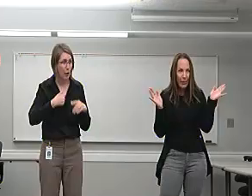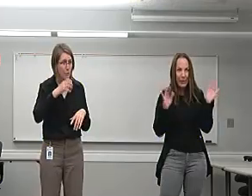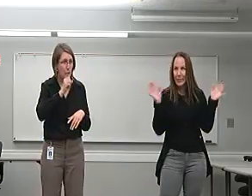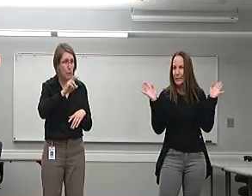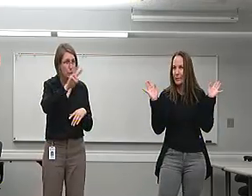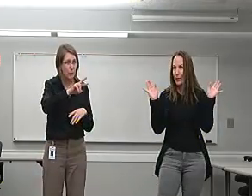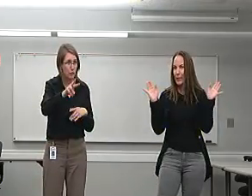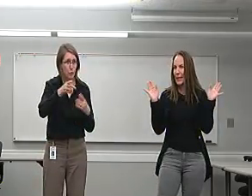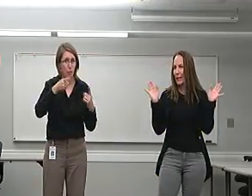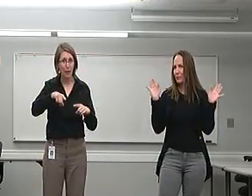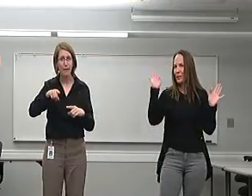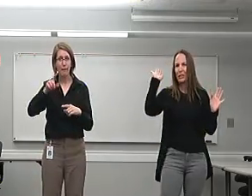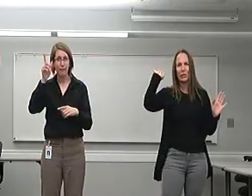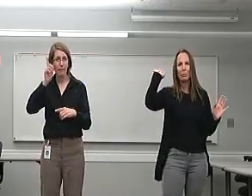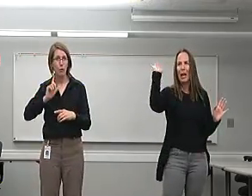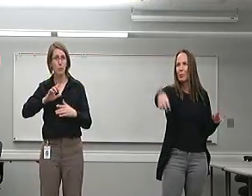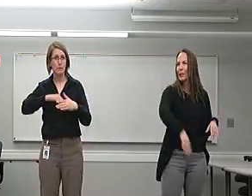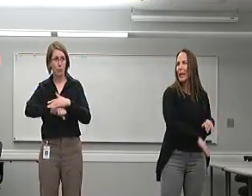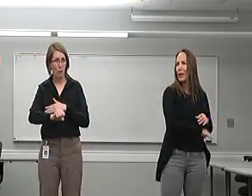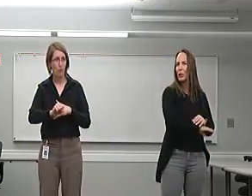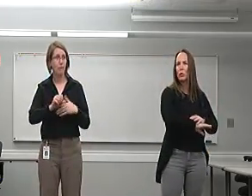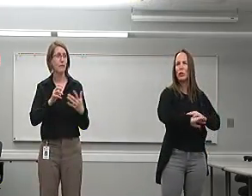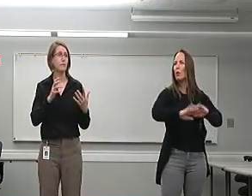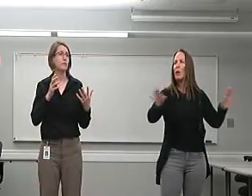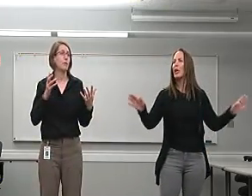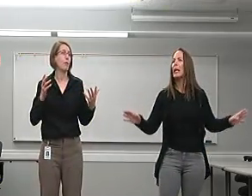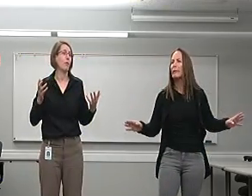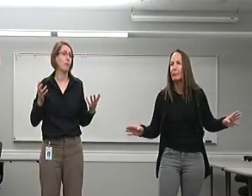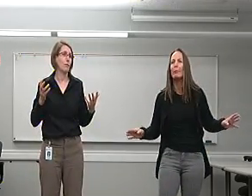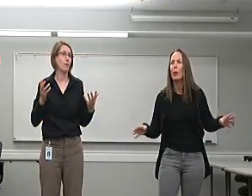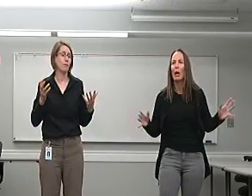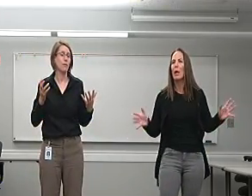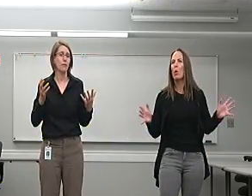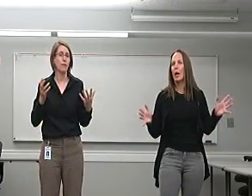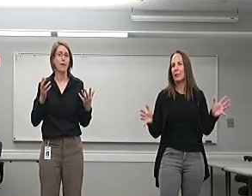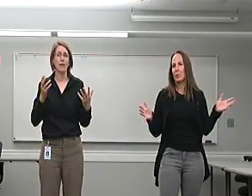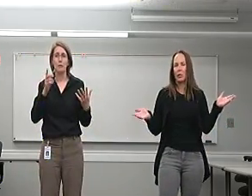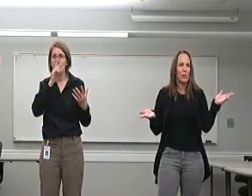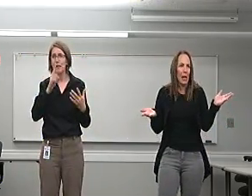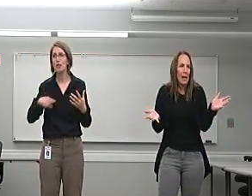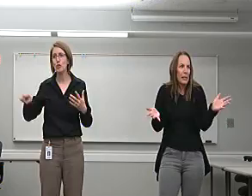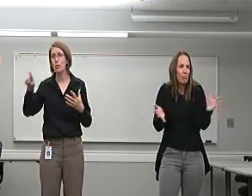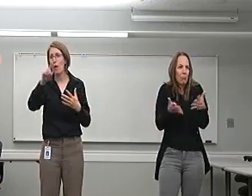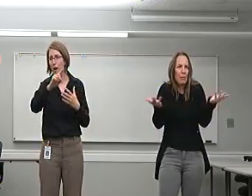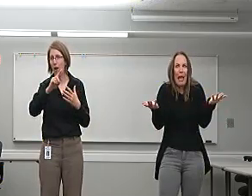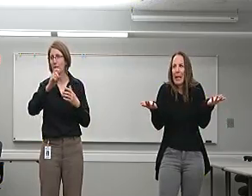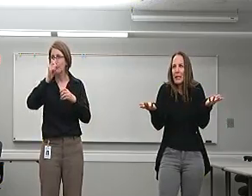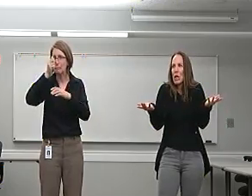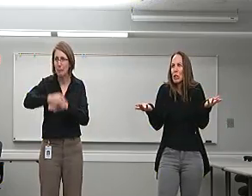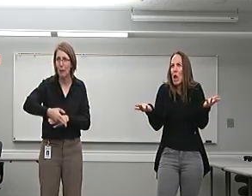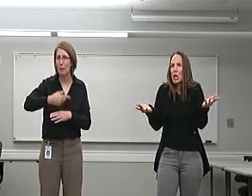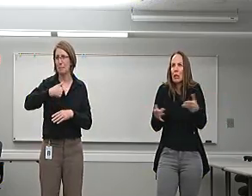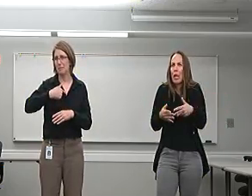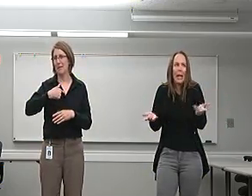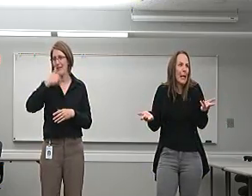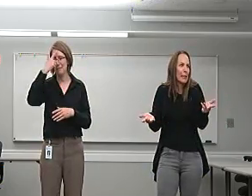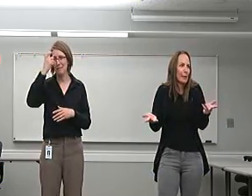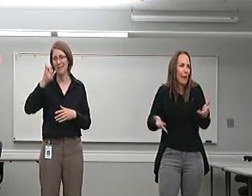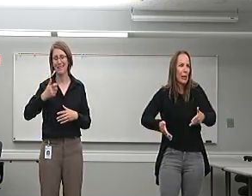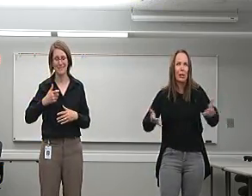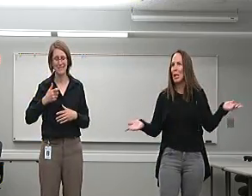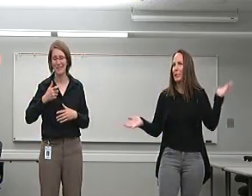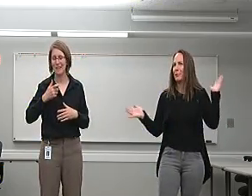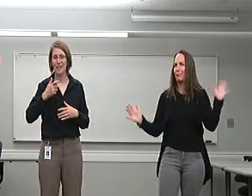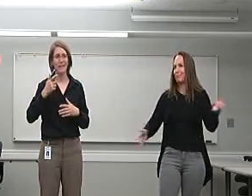said, you're so far ahead of where I was. It was just, Anna hadn't gone to college and had a deaf kid.